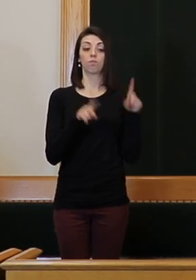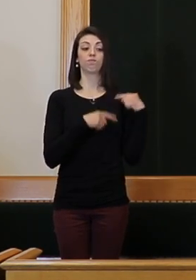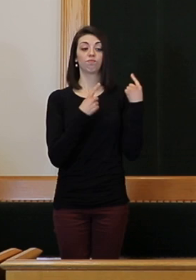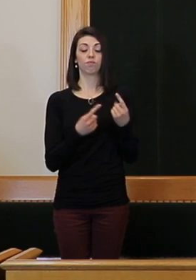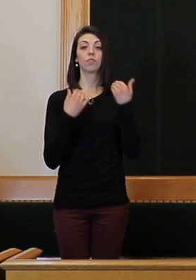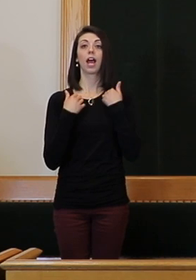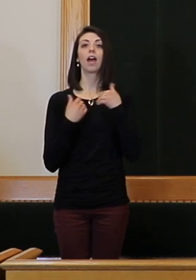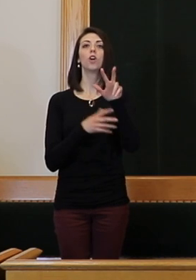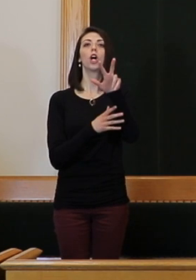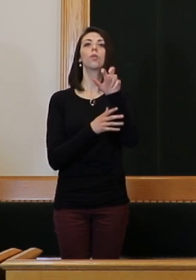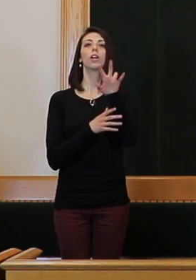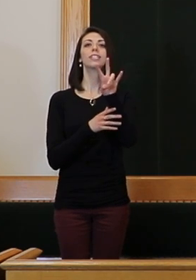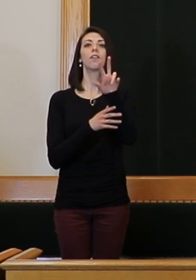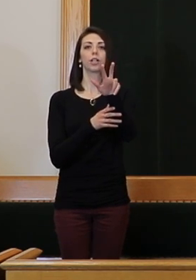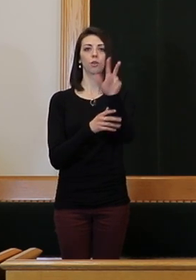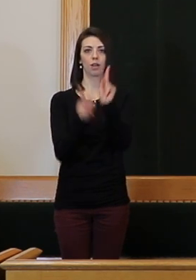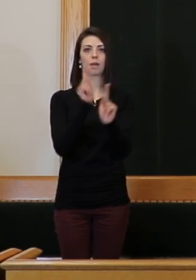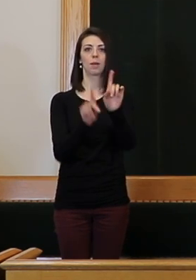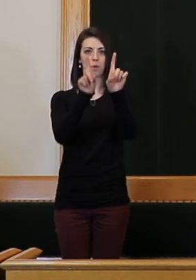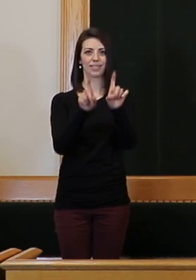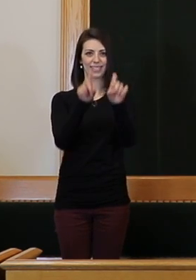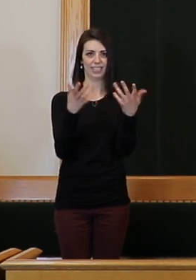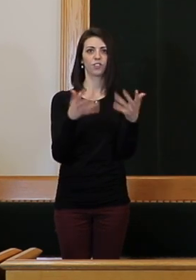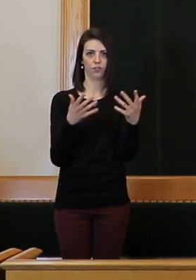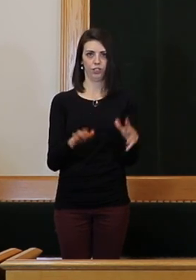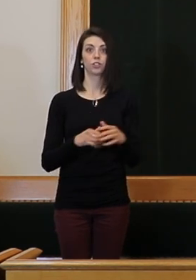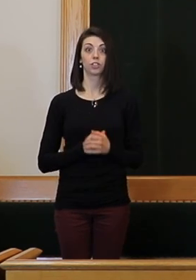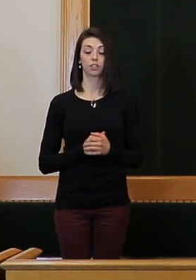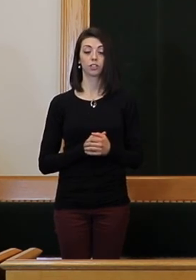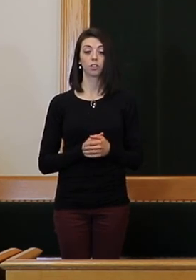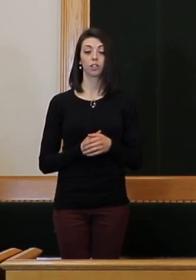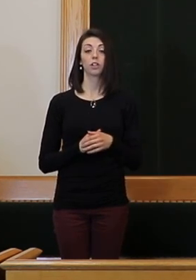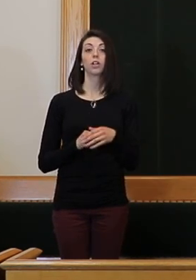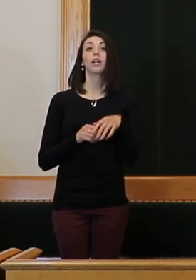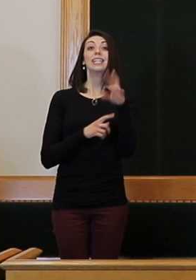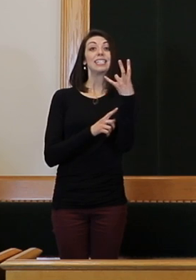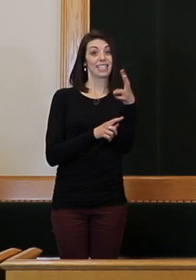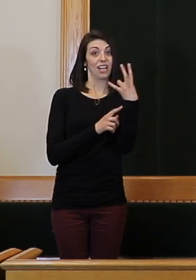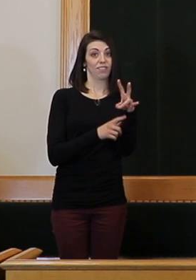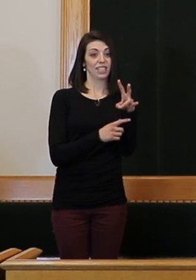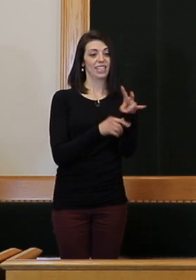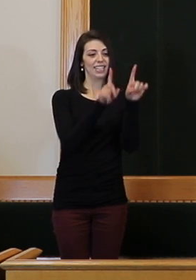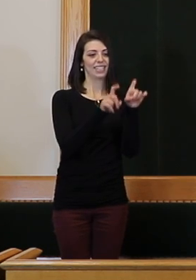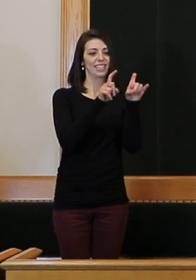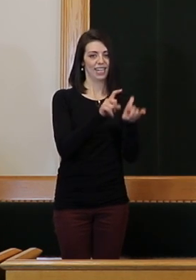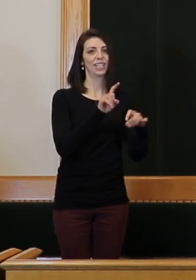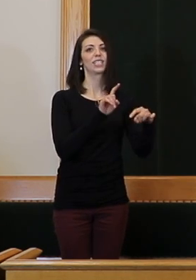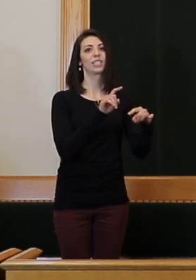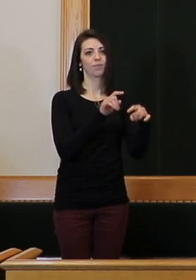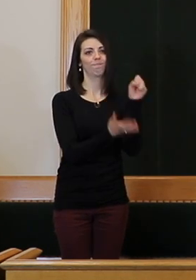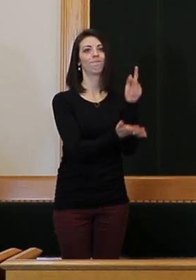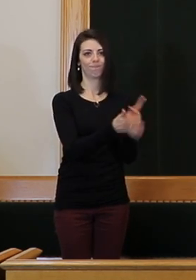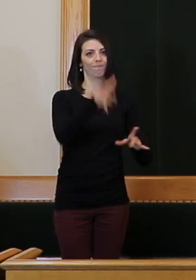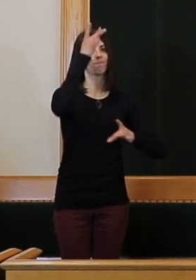that 373 county residents have been tested. Of those, 17 have tested positive, one of which I am happy